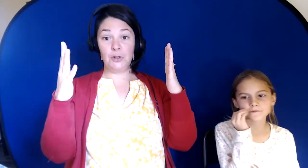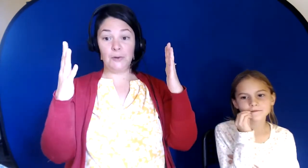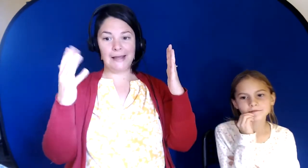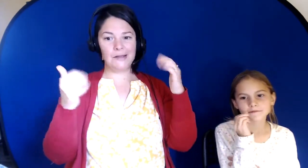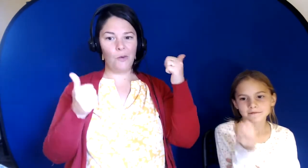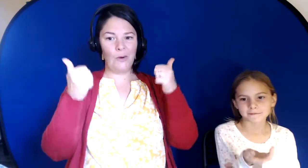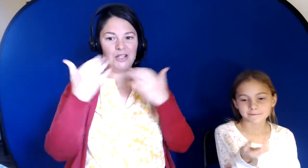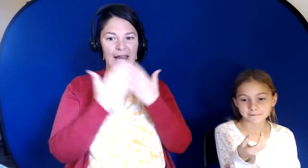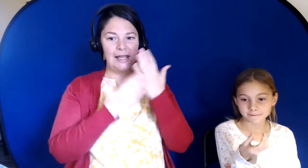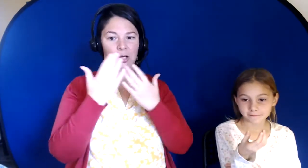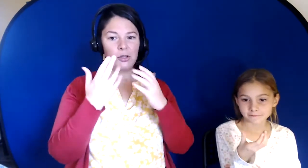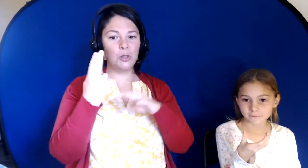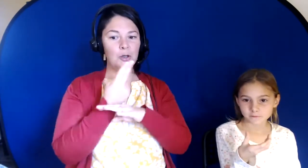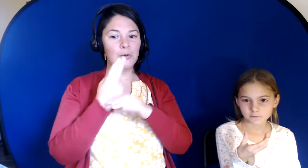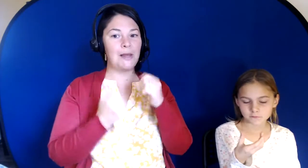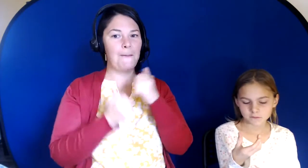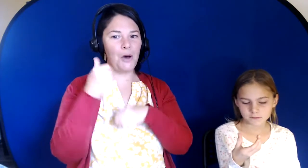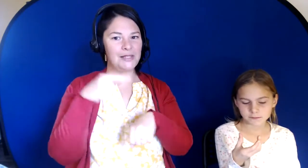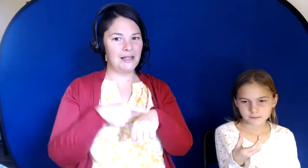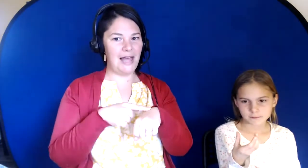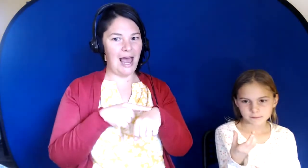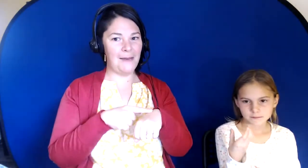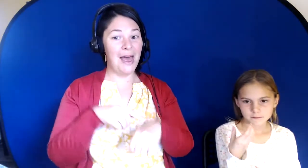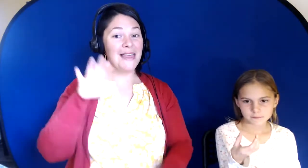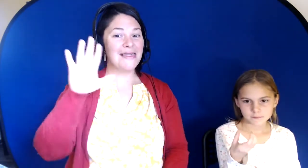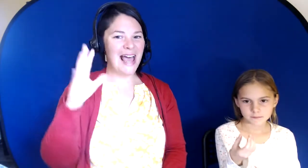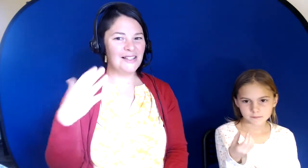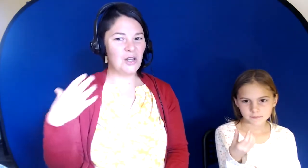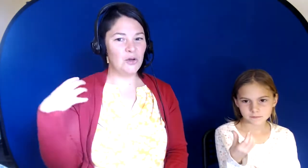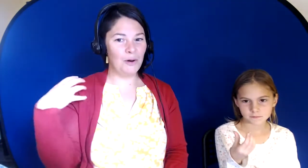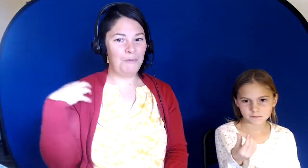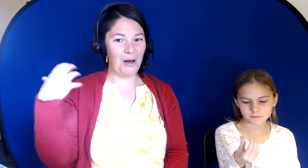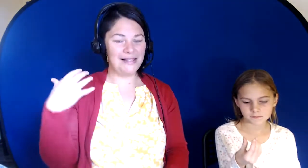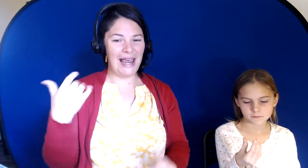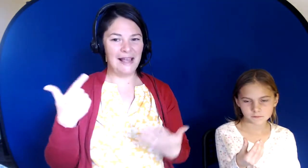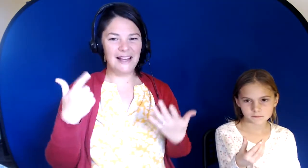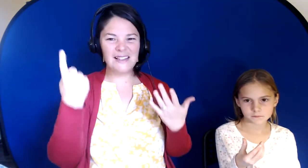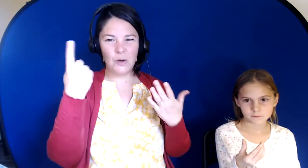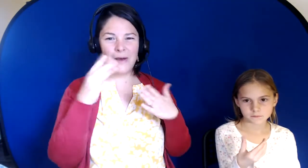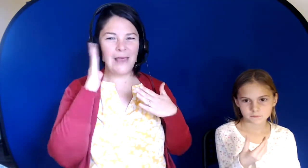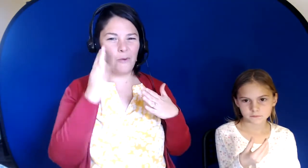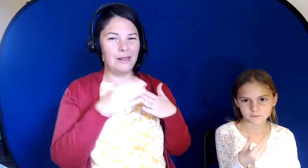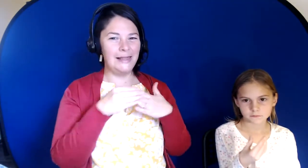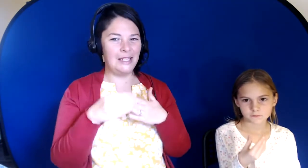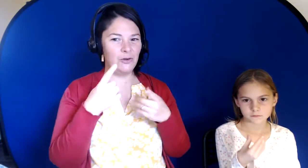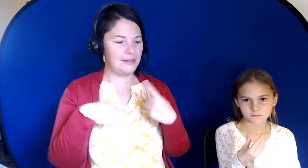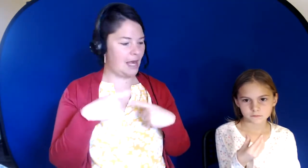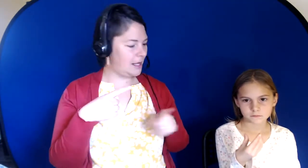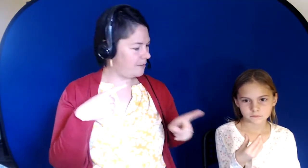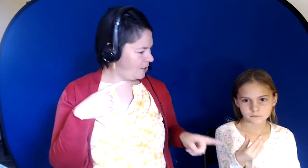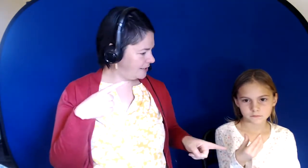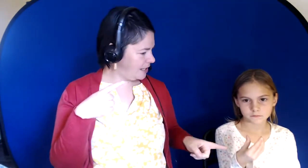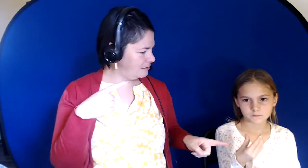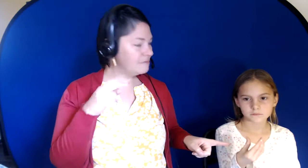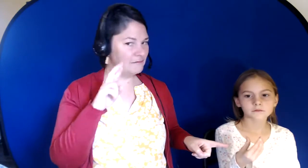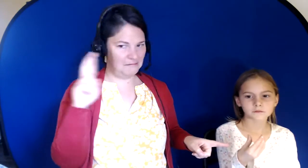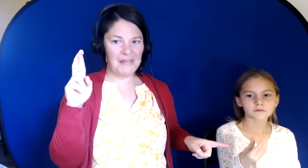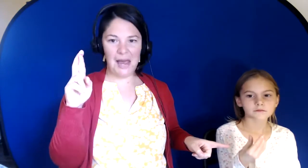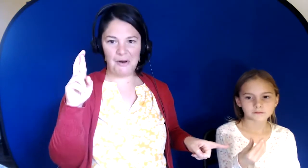hands. Which hand do you use most of the time? That's your boss hand. It's the one that will lead your signing. Boss hand? I'm already